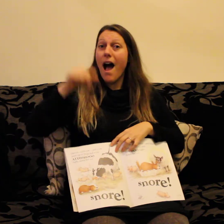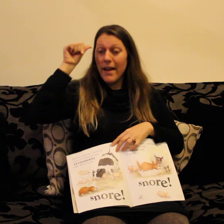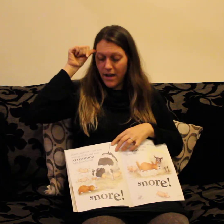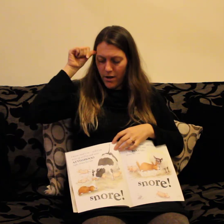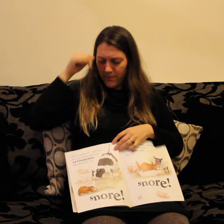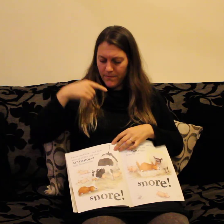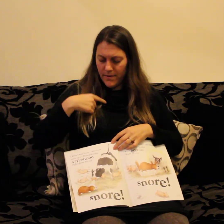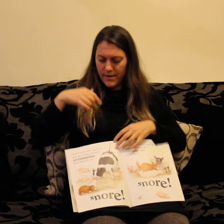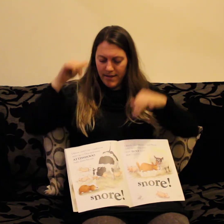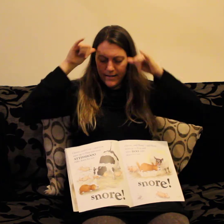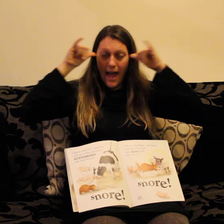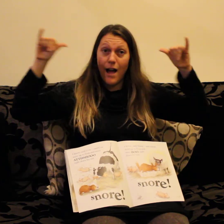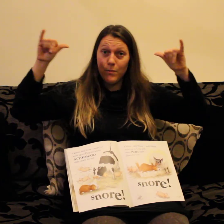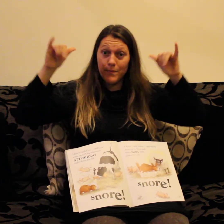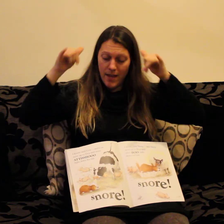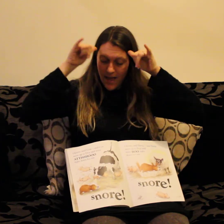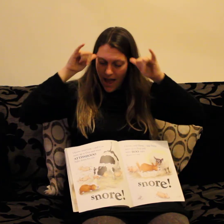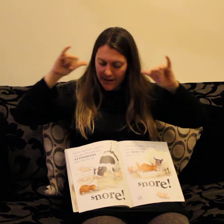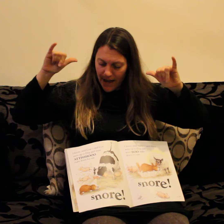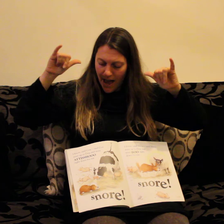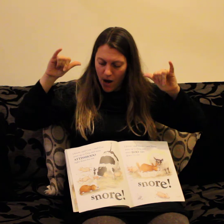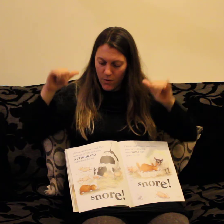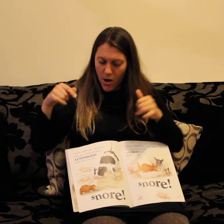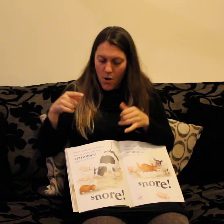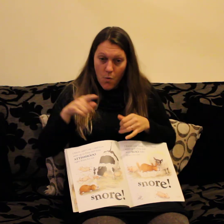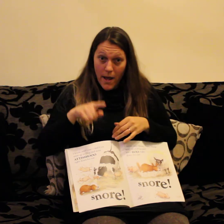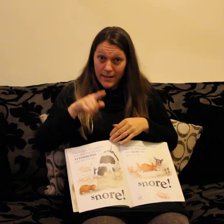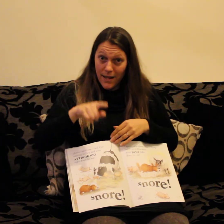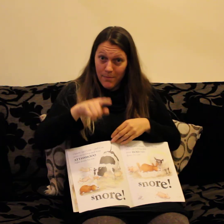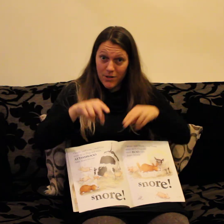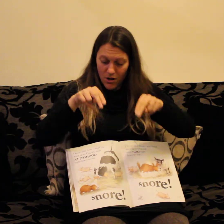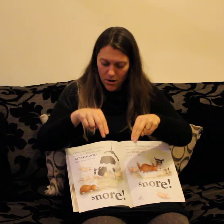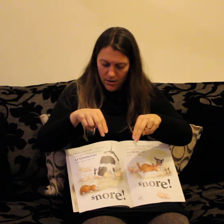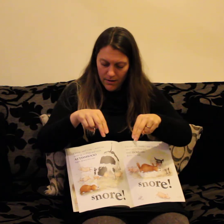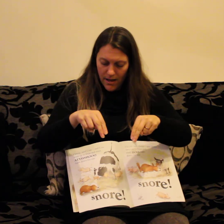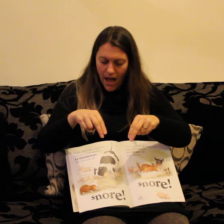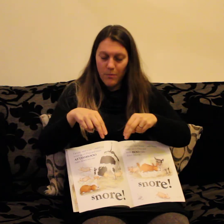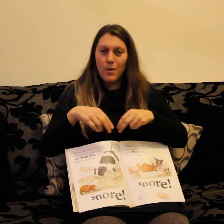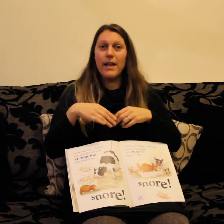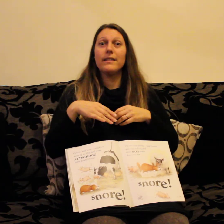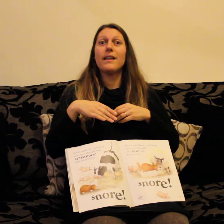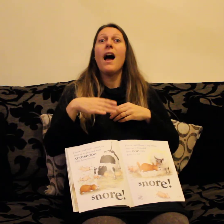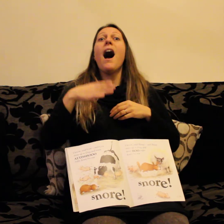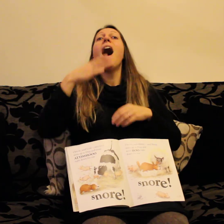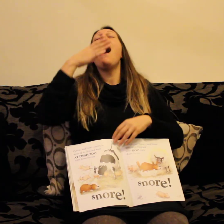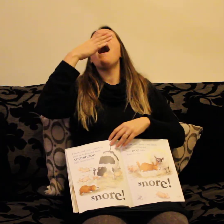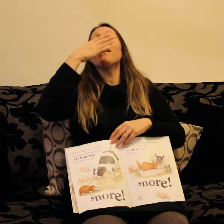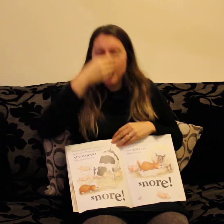I know, said Cow, and Cow went up to Dog and went,